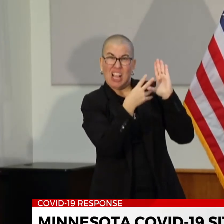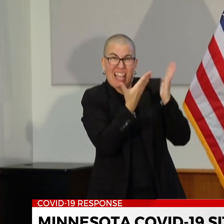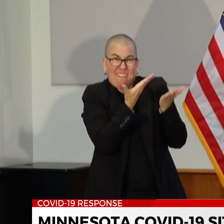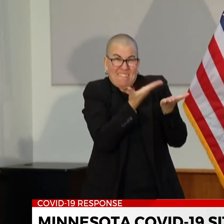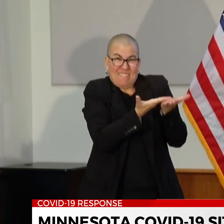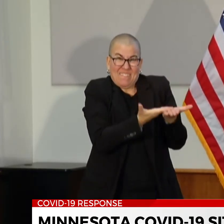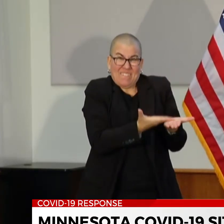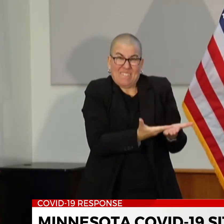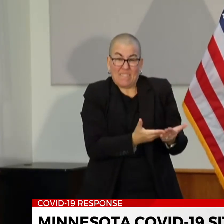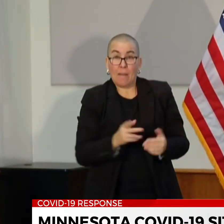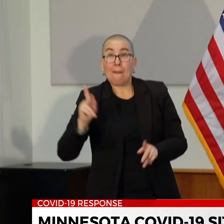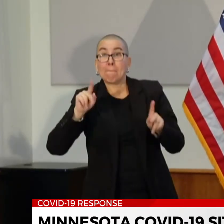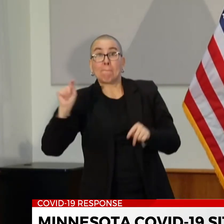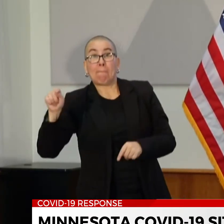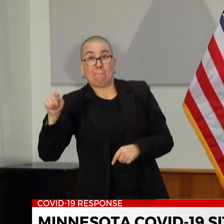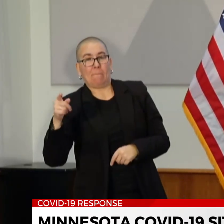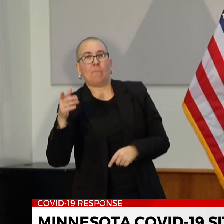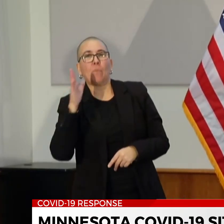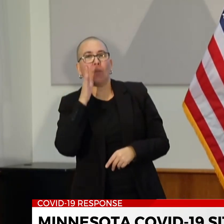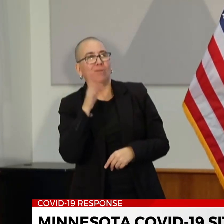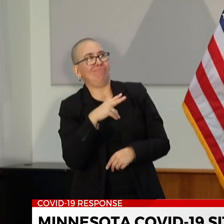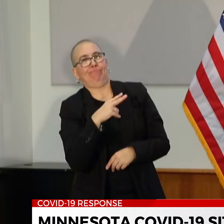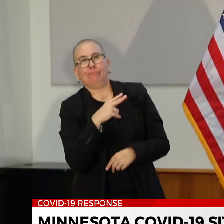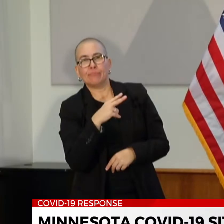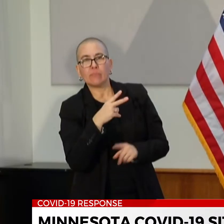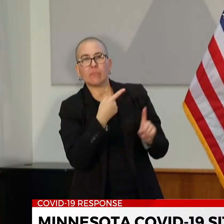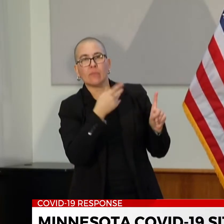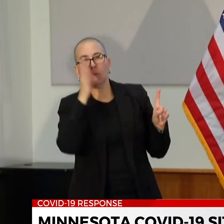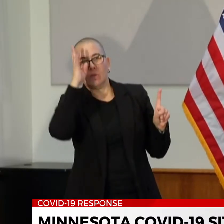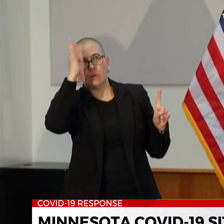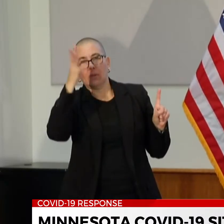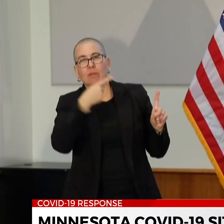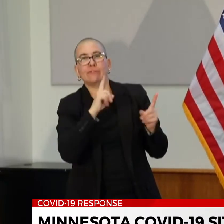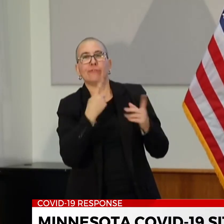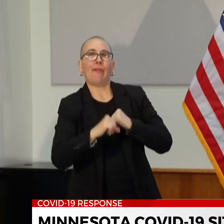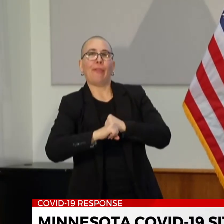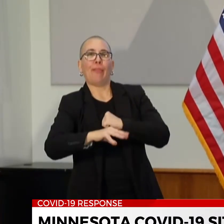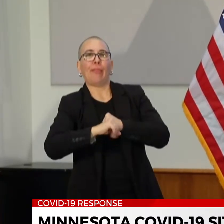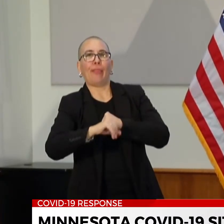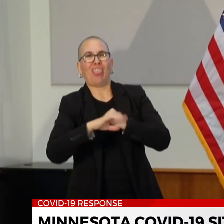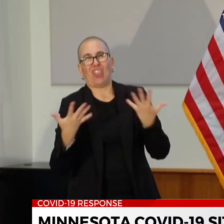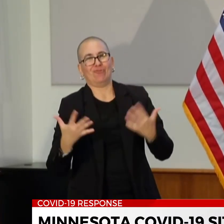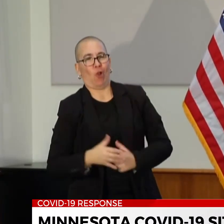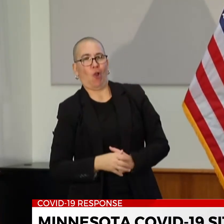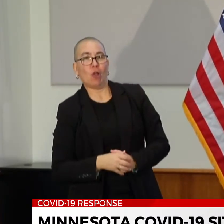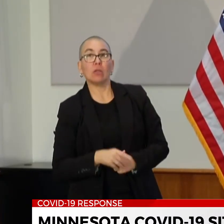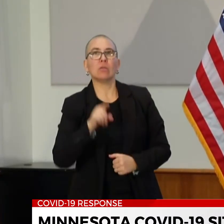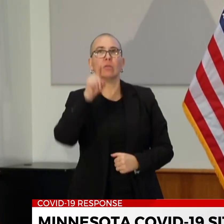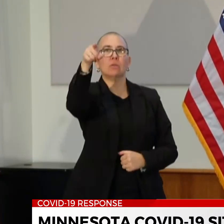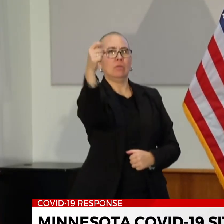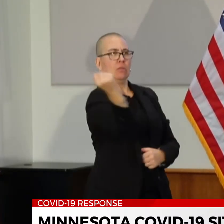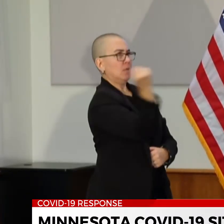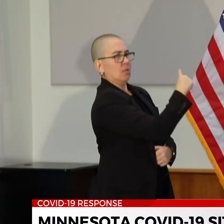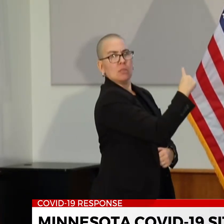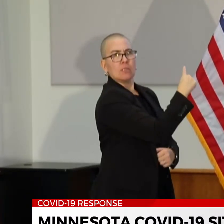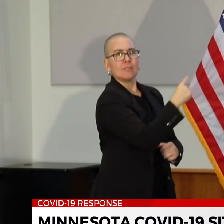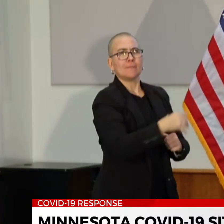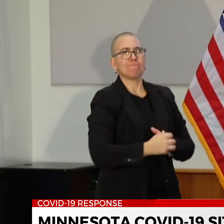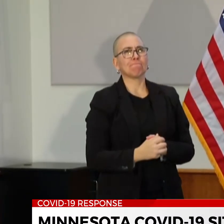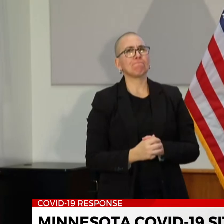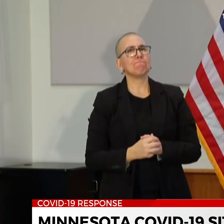can't, the results aren't real anyway, is of deep concern. What are the flu numbers last